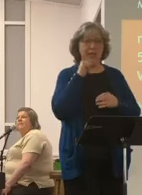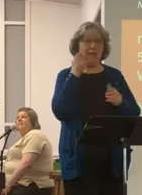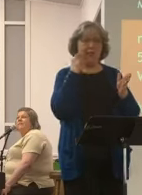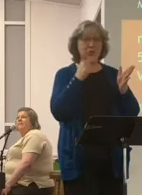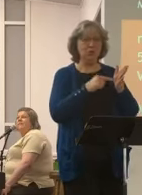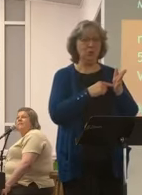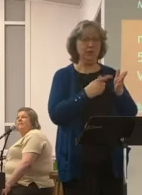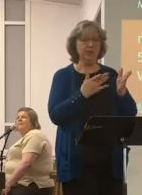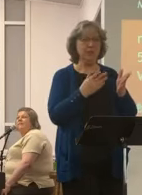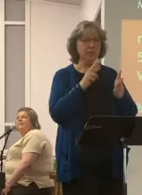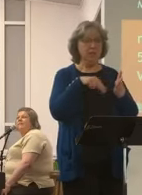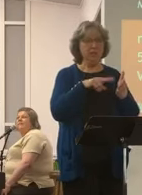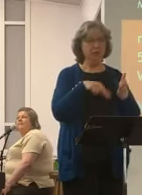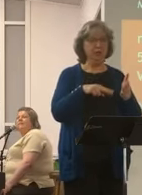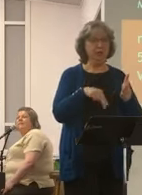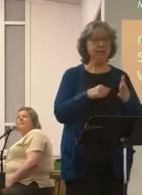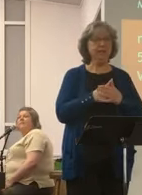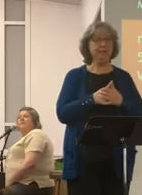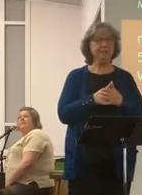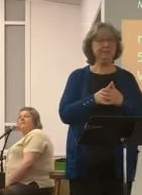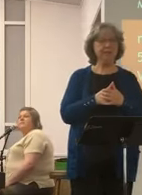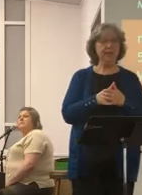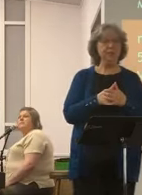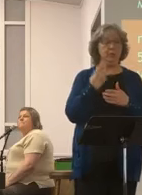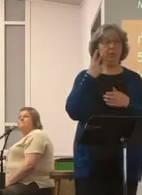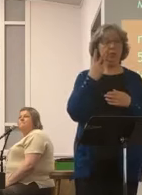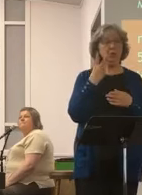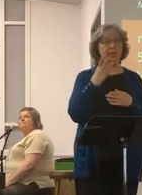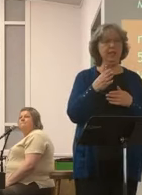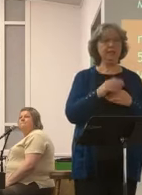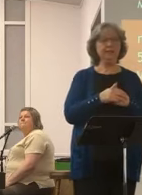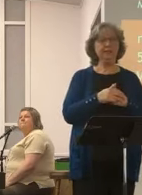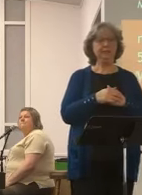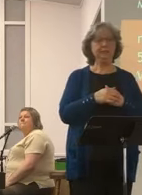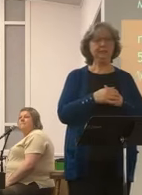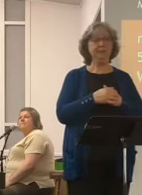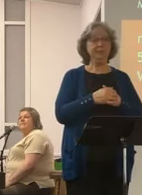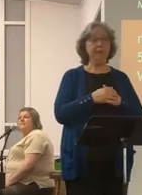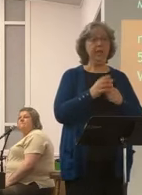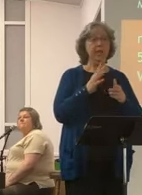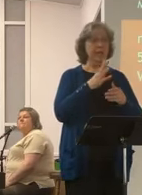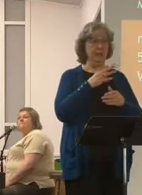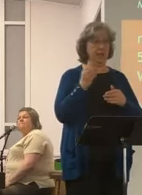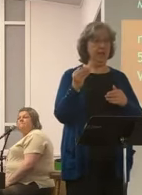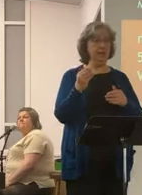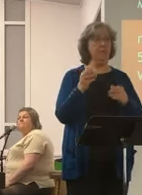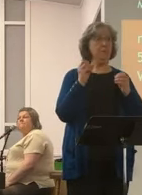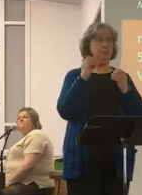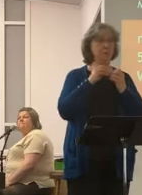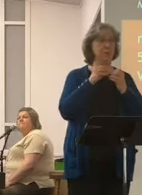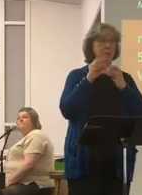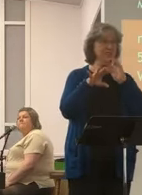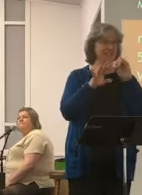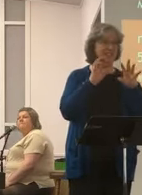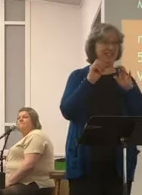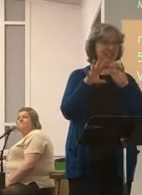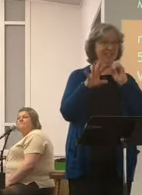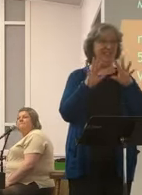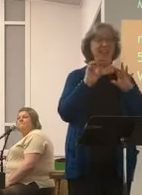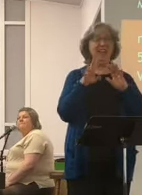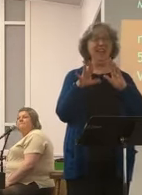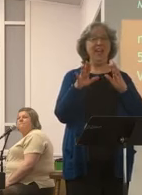story too fast. And so we're going to be looking at that here in just a short moment. We're also going to have some more singing, and we're going to be